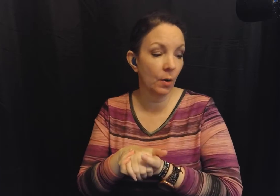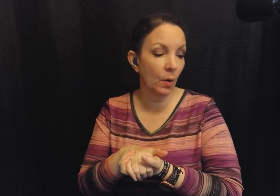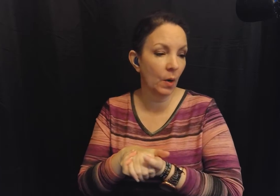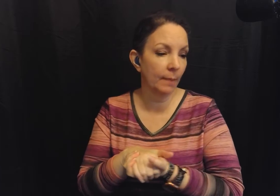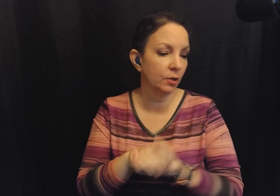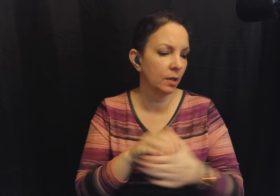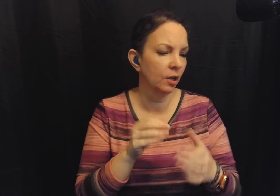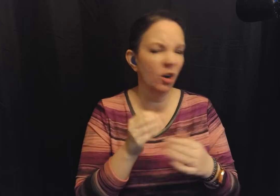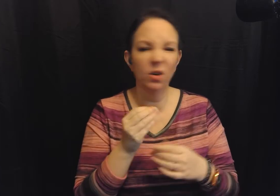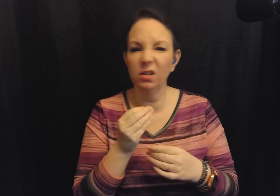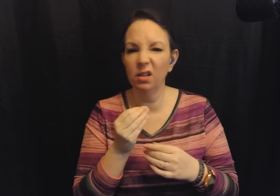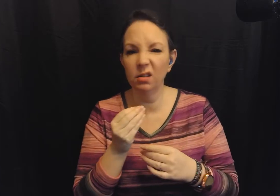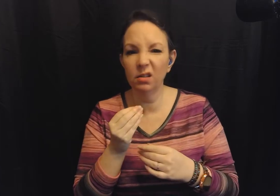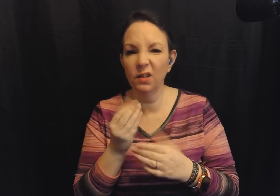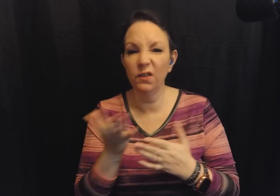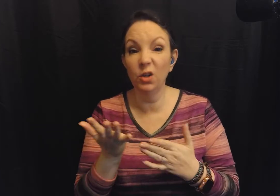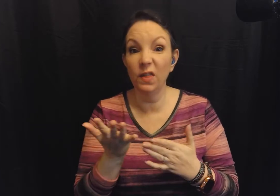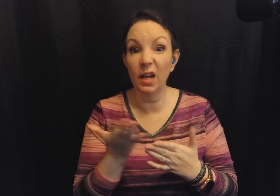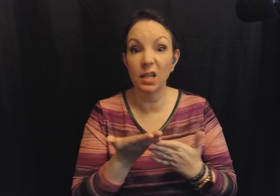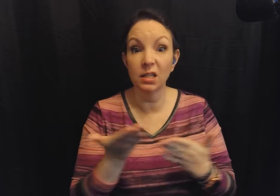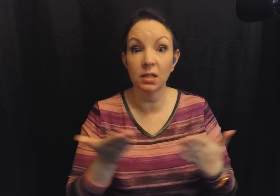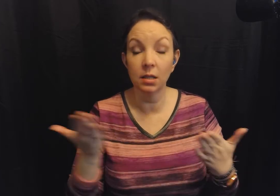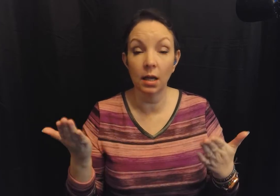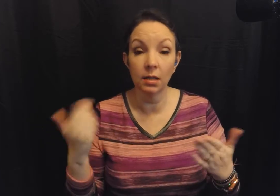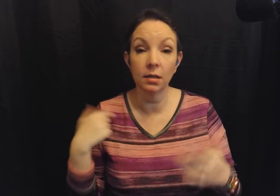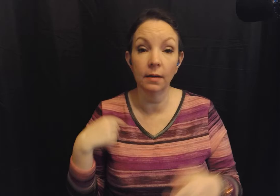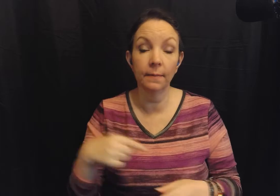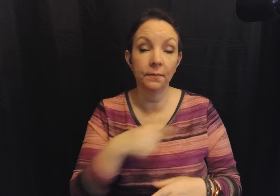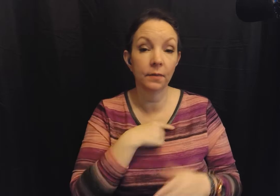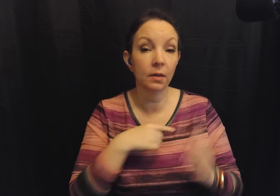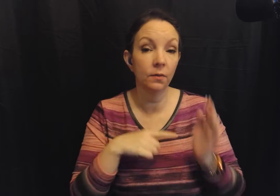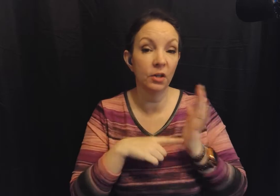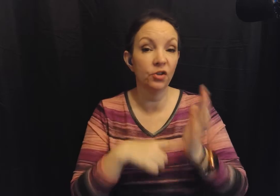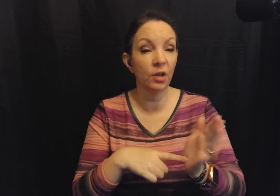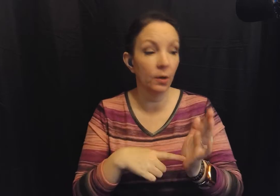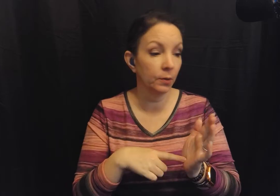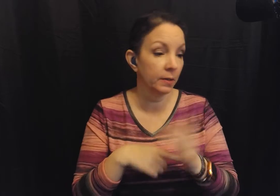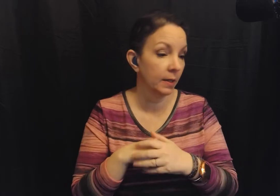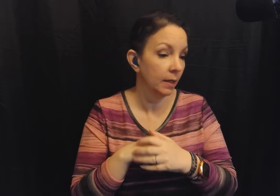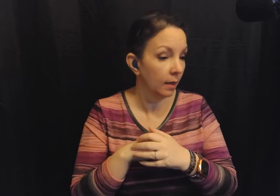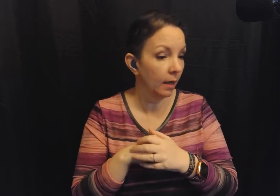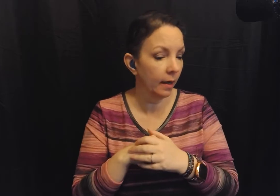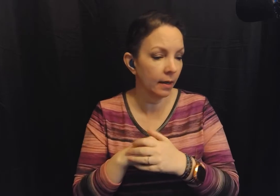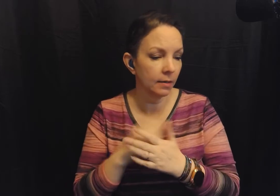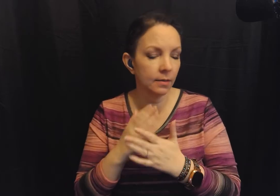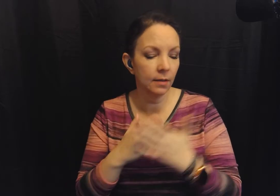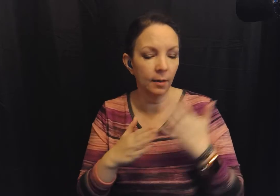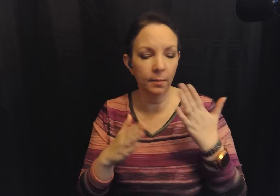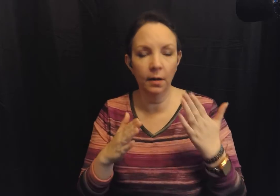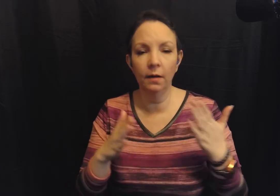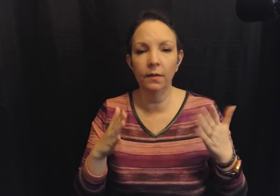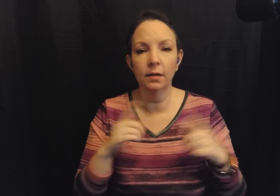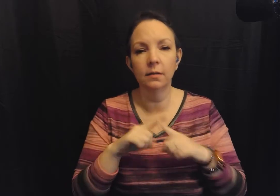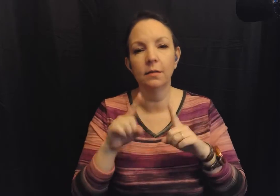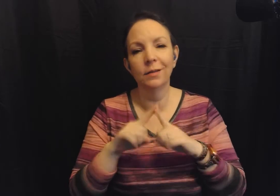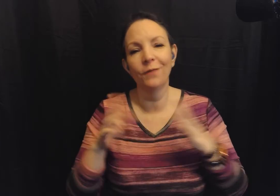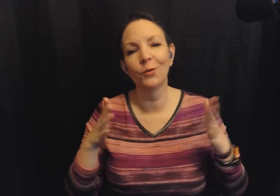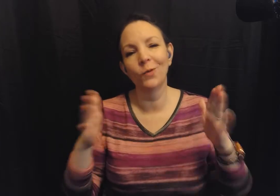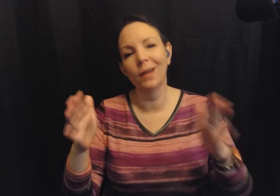I'm just going to go a few things that we showed and some of the different ways